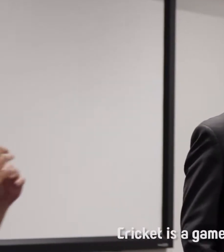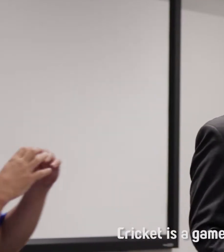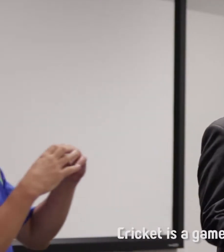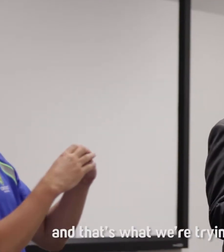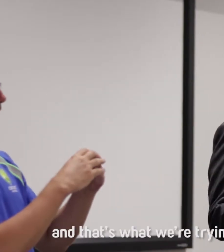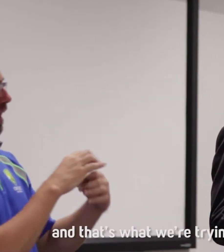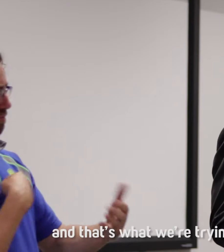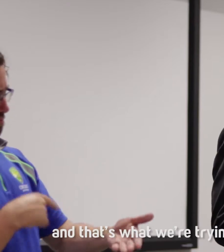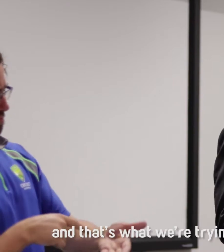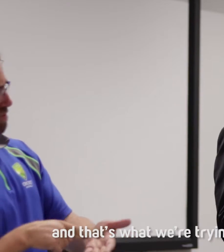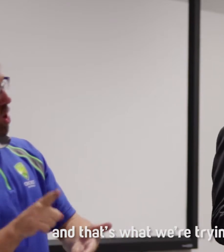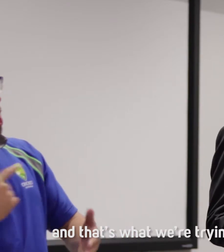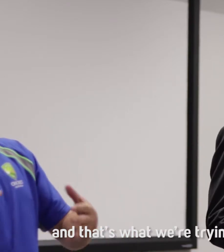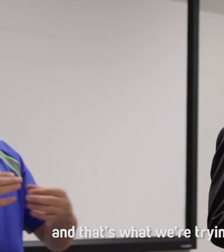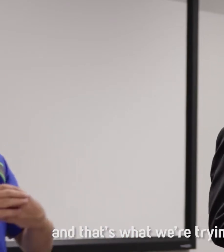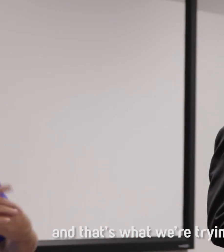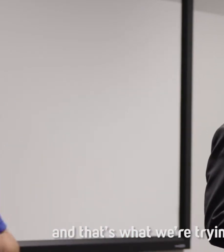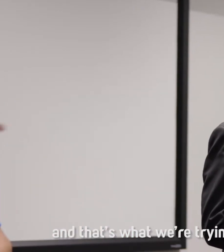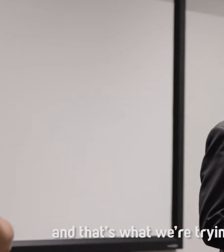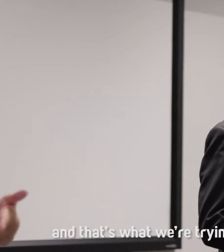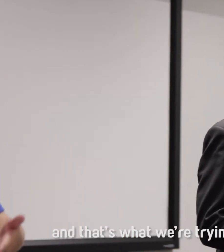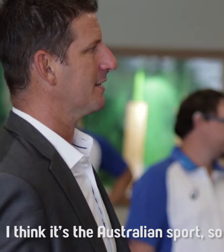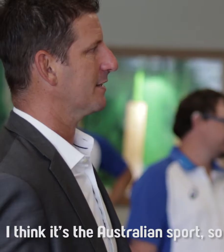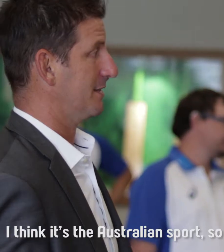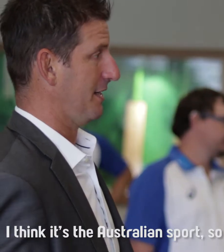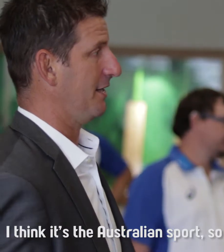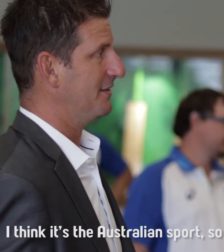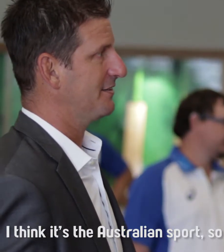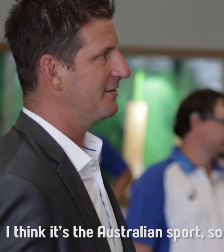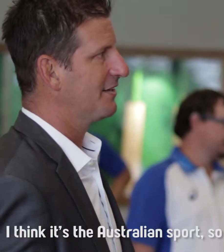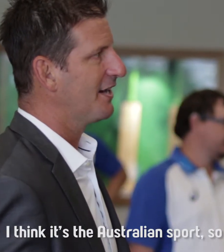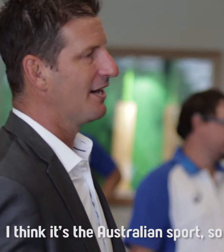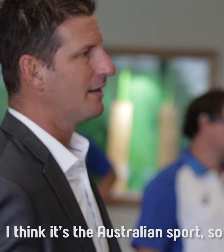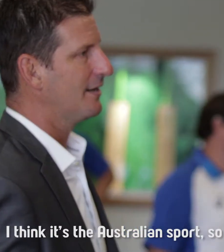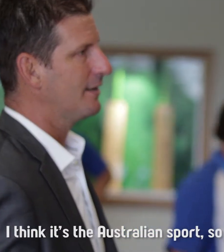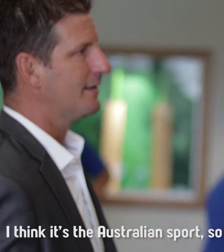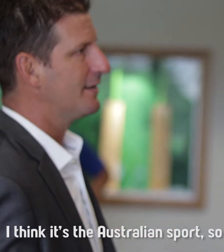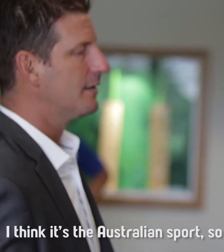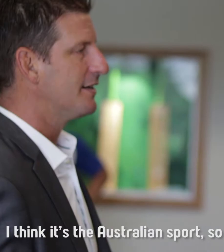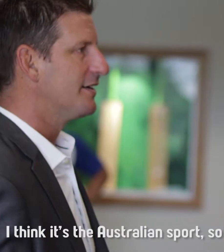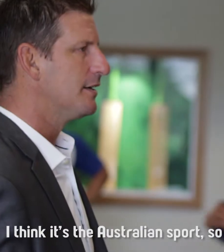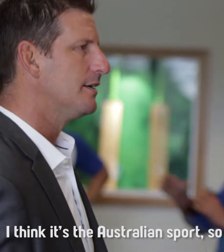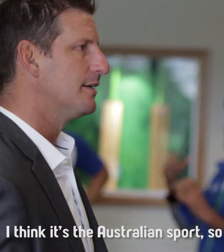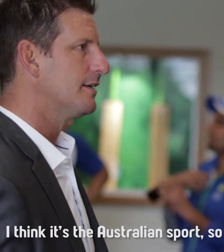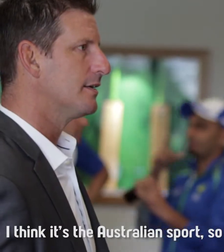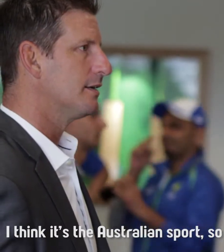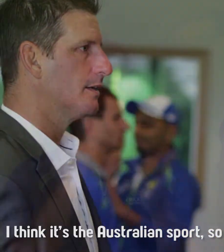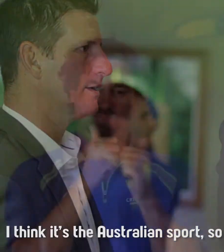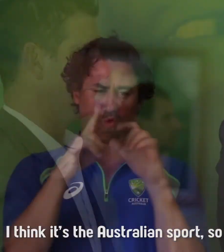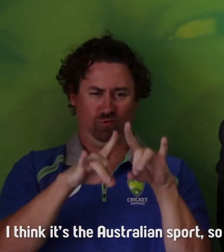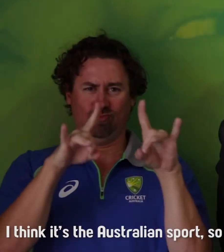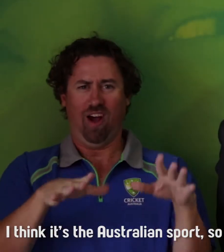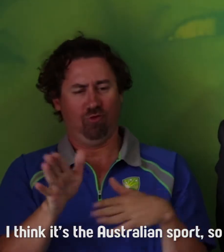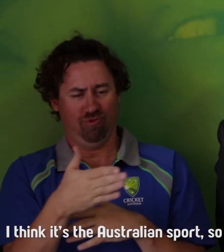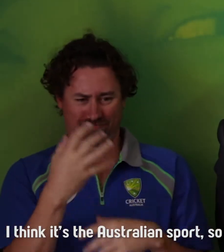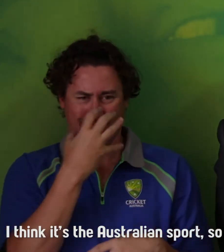Australians, and that's what we're trying to do. We always have done. I think that's it's the Australian sport. And so recognising